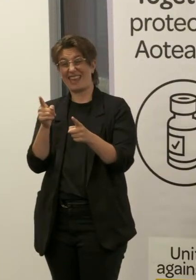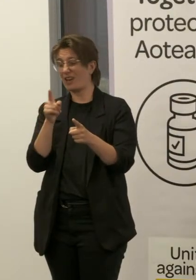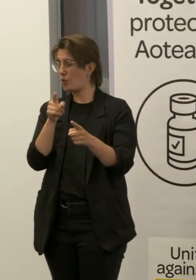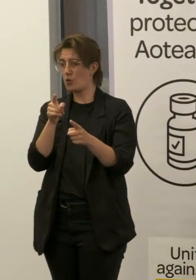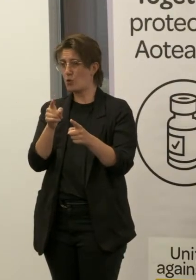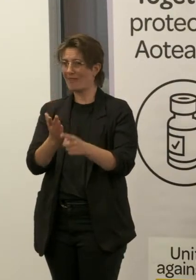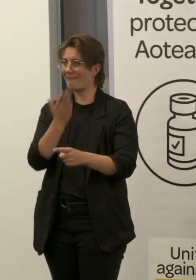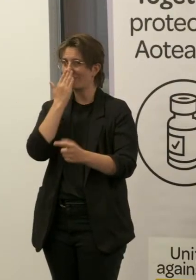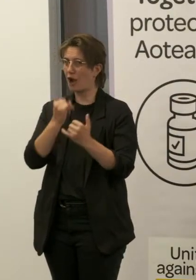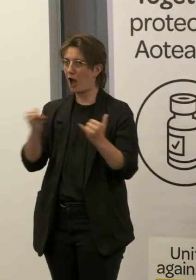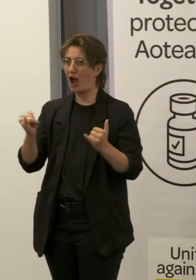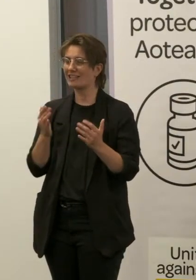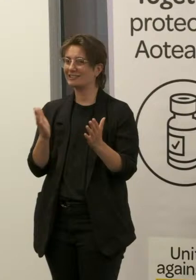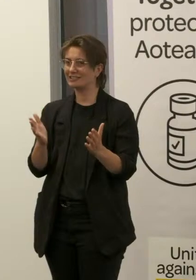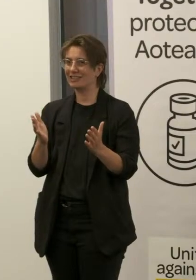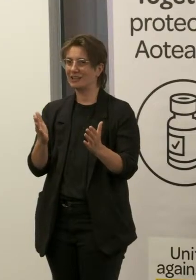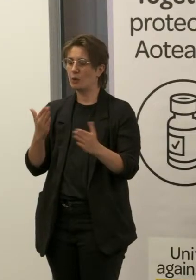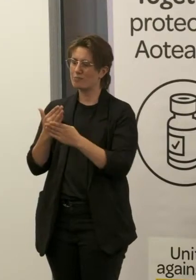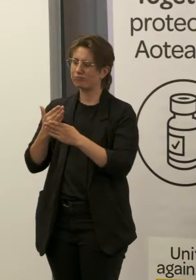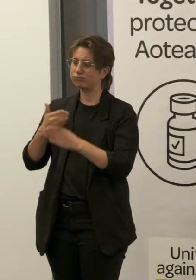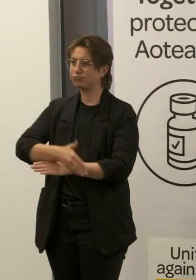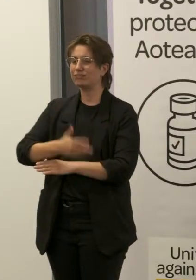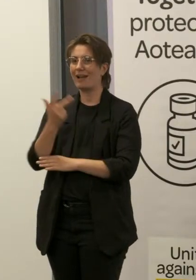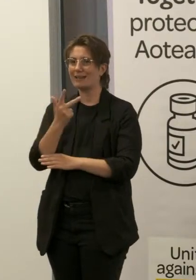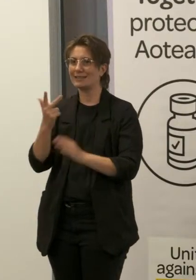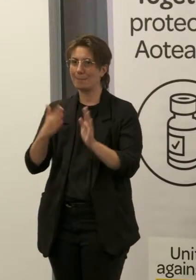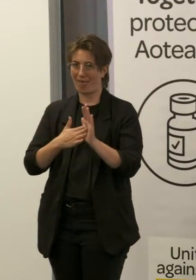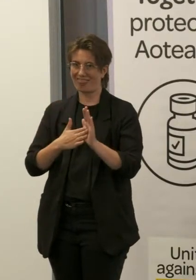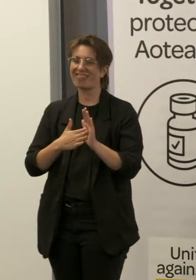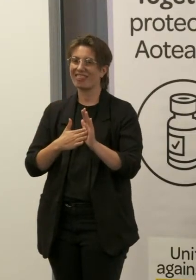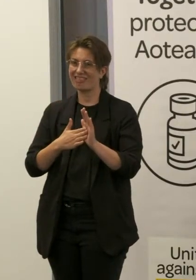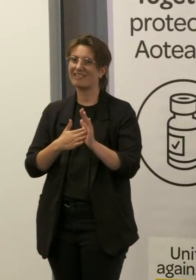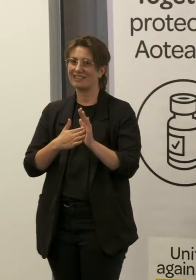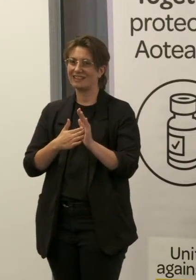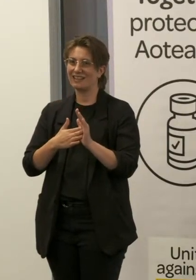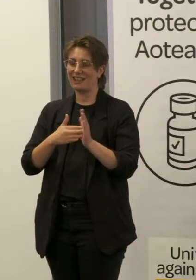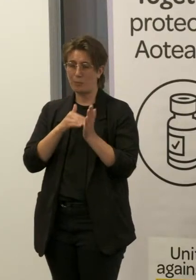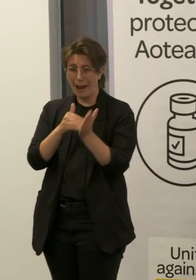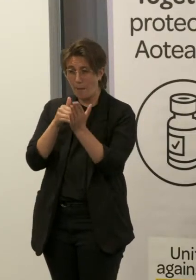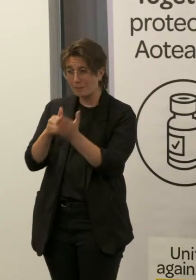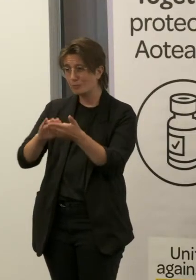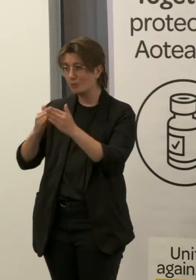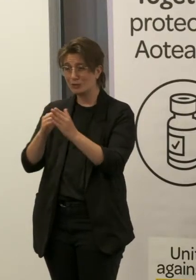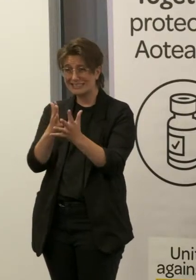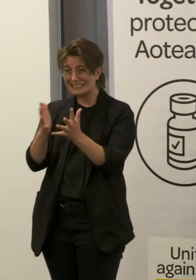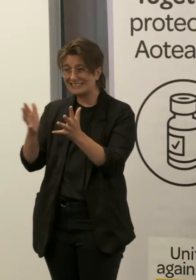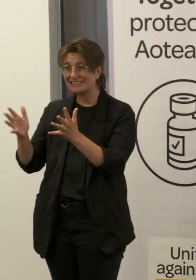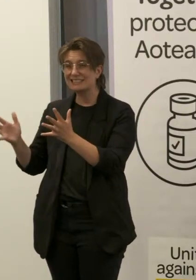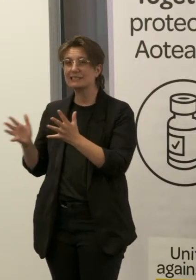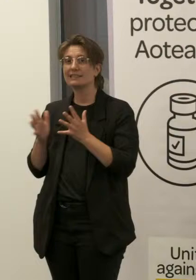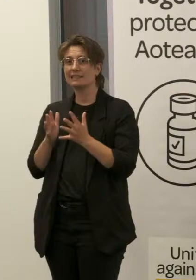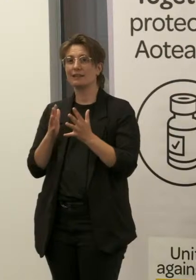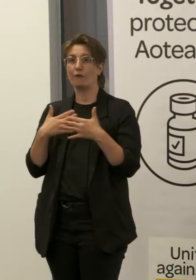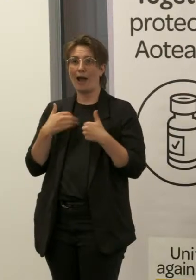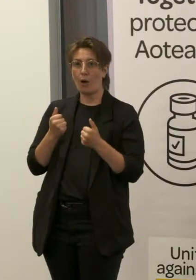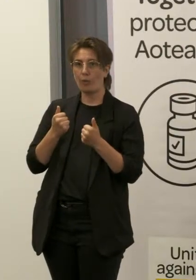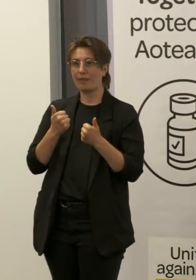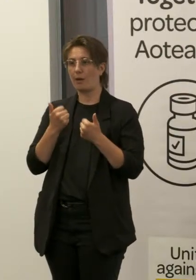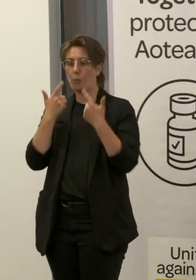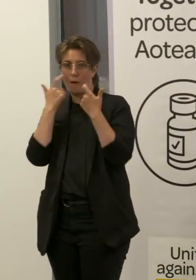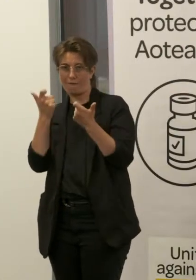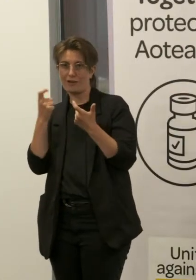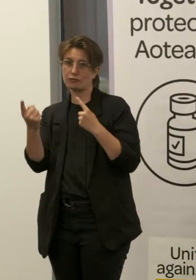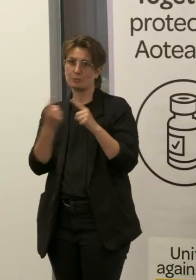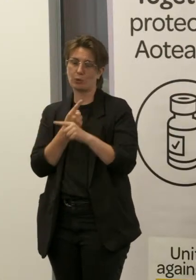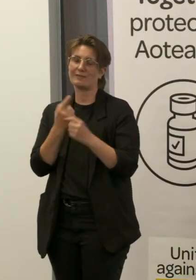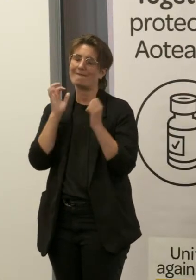sharp end and have been for 18 months of the response, and they've been helping out in the community, both for the health and the welfare response, and they're